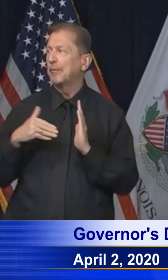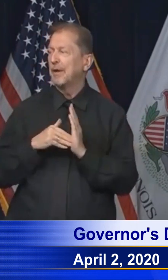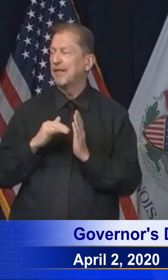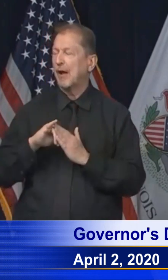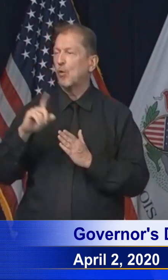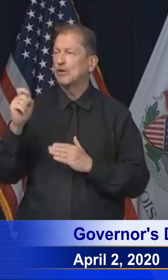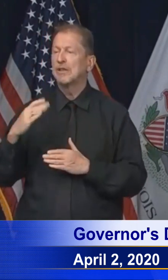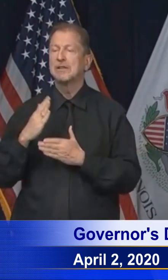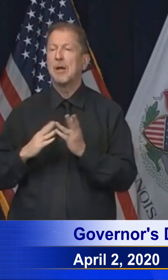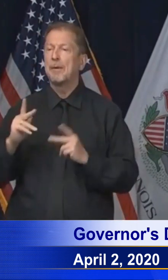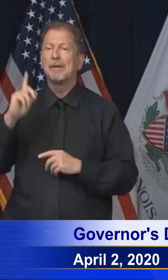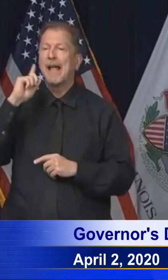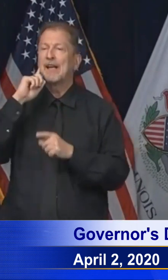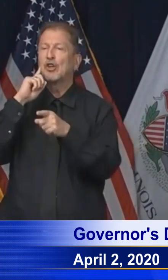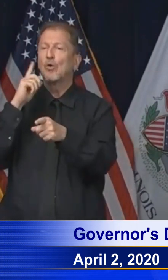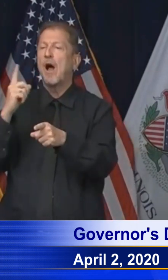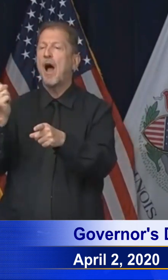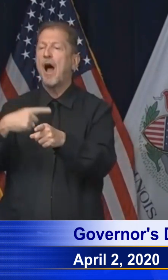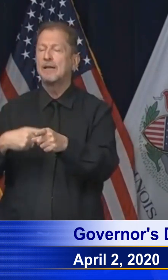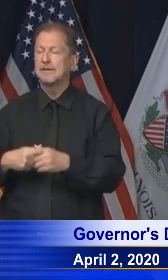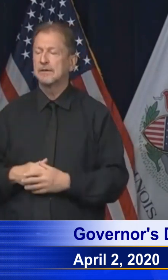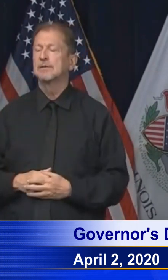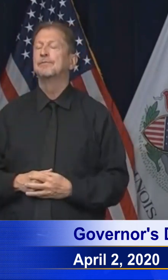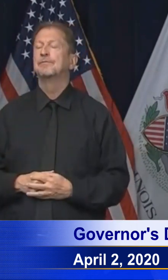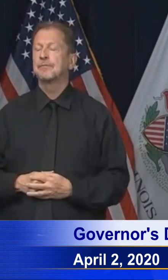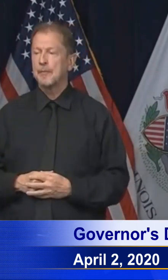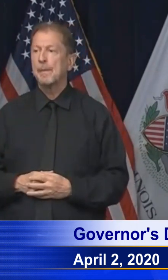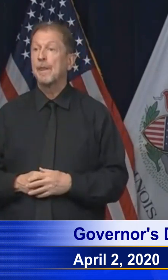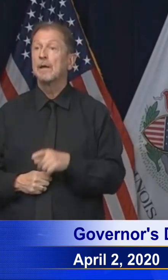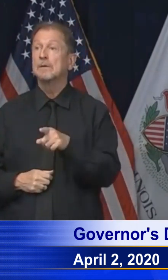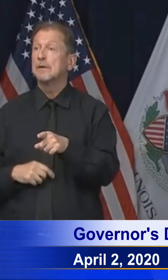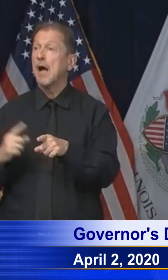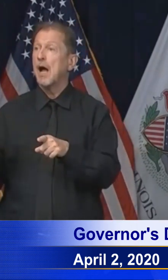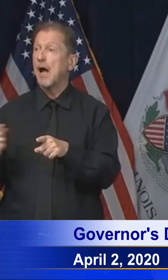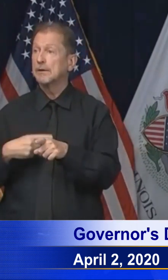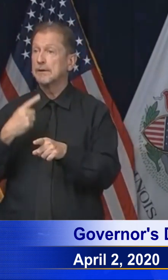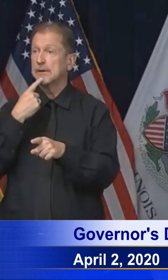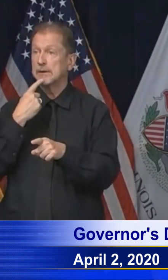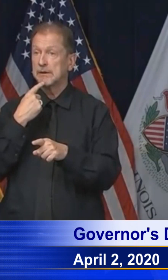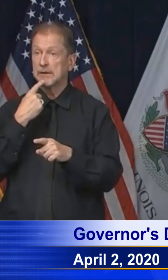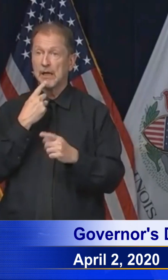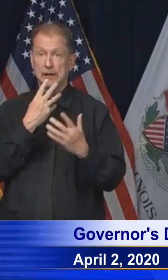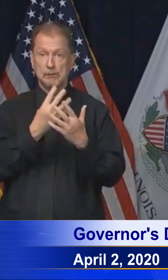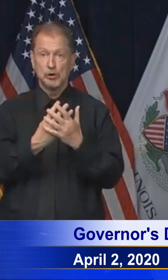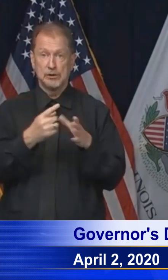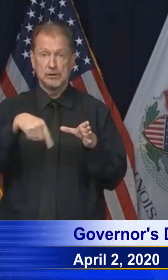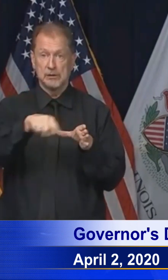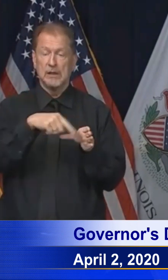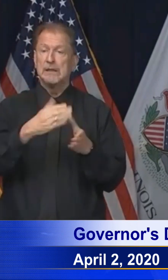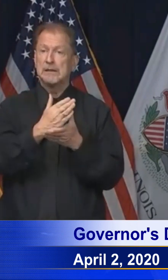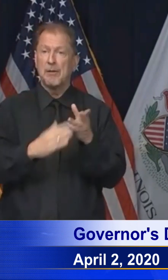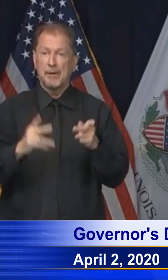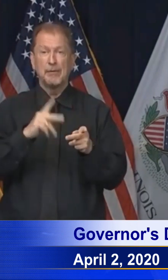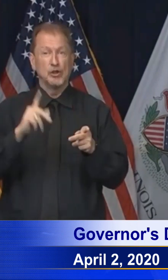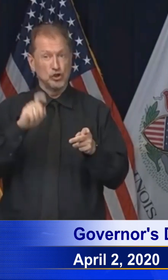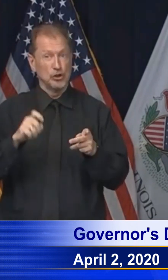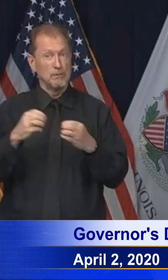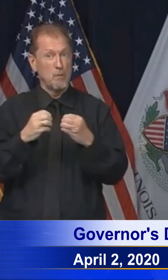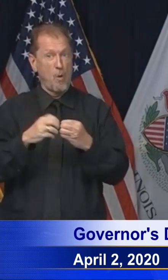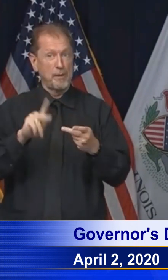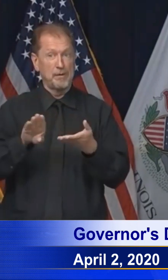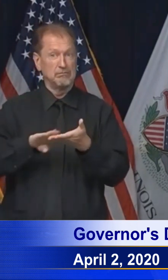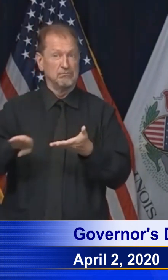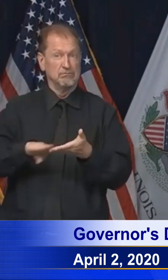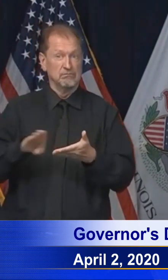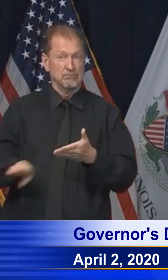who couldn't hear your question. Is a question about should we be doing more to release prisoners during